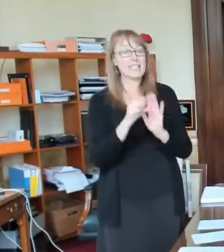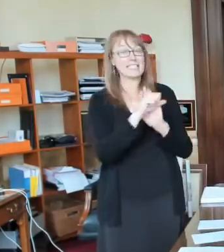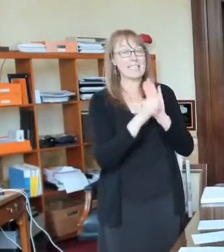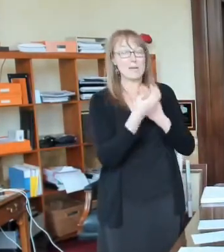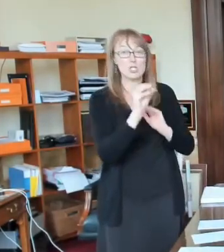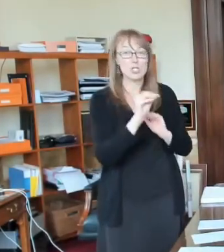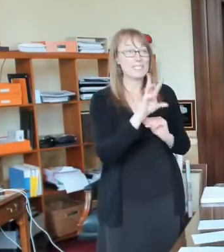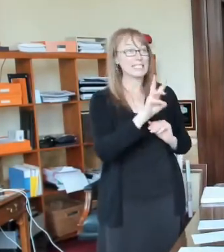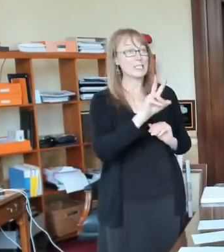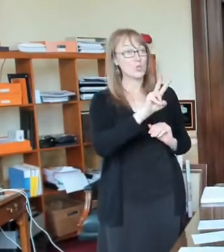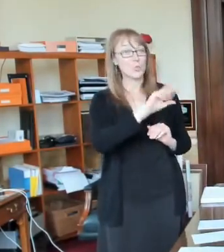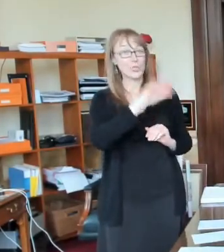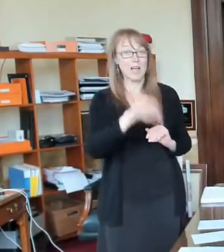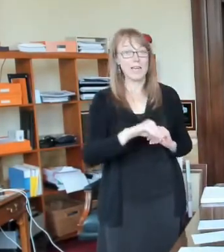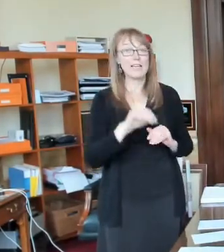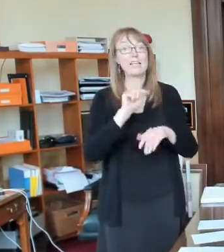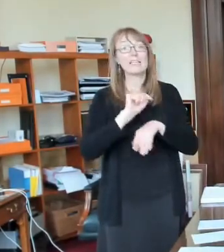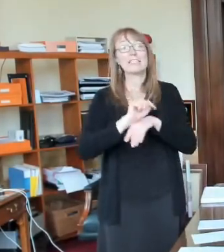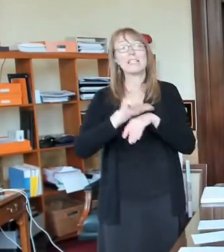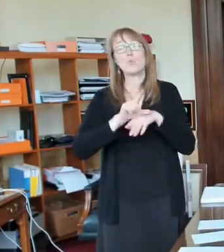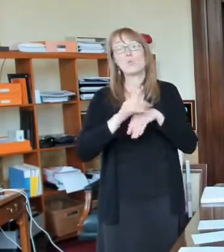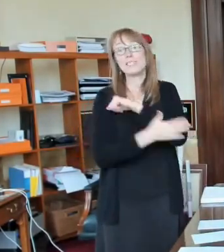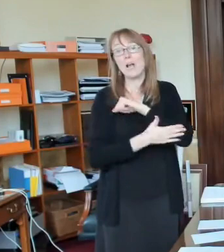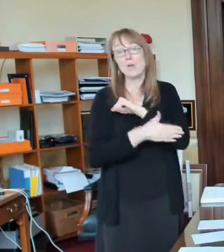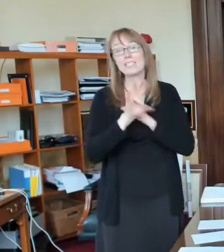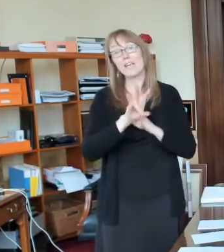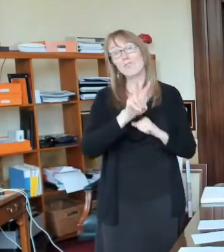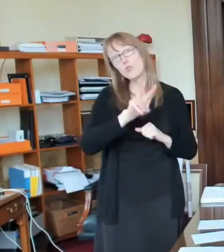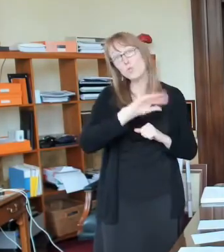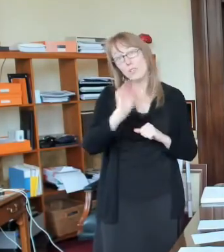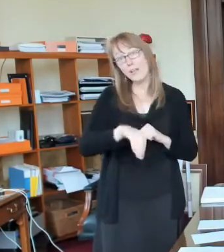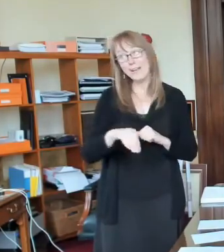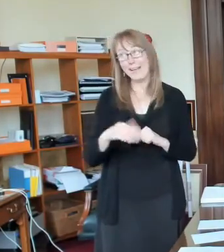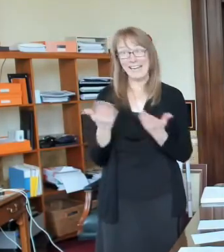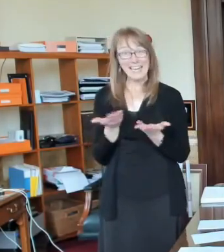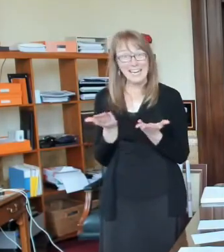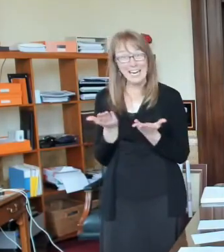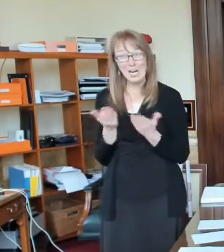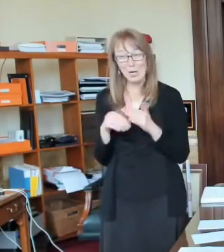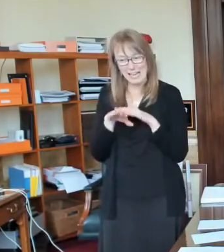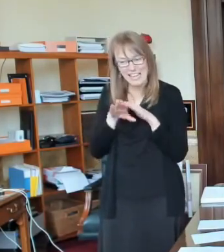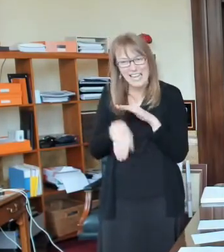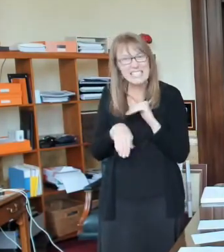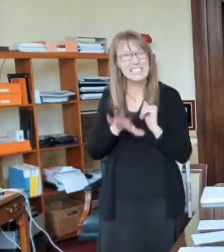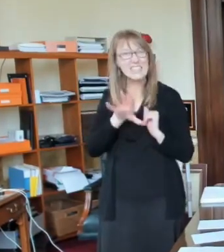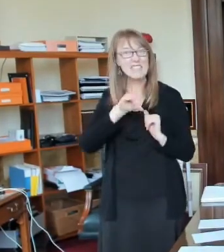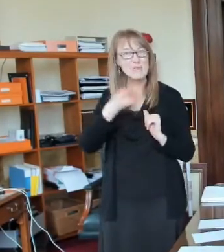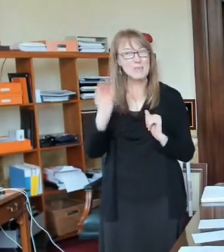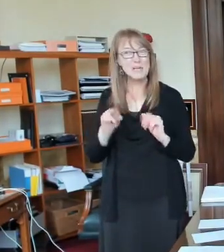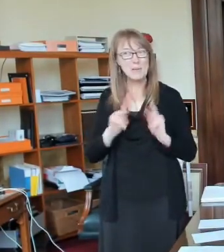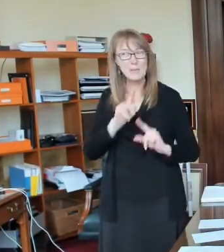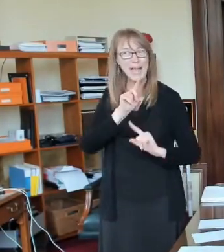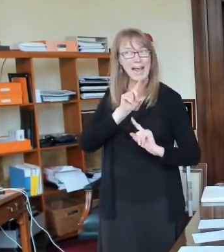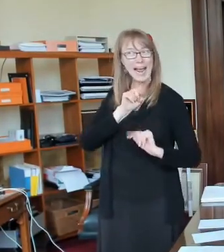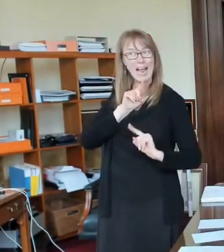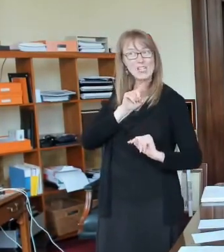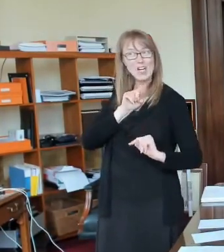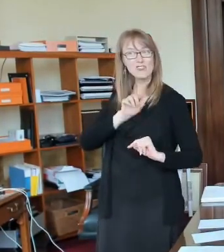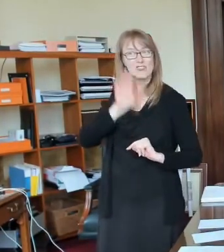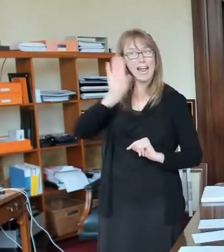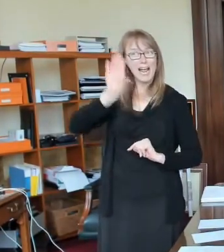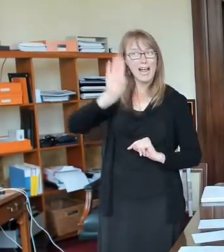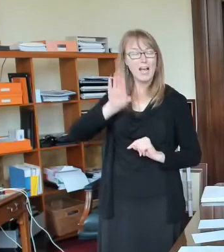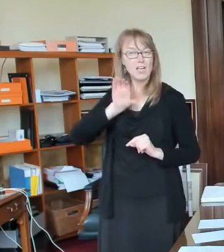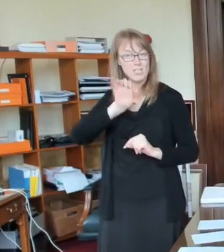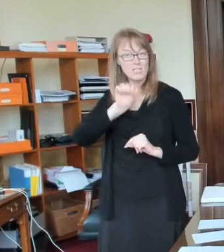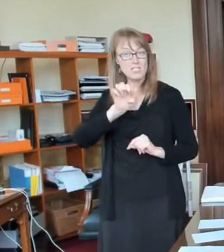62%, St. Louis County, 72%, and here we are sitting right under 50%. That's not good for our city, because